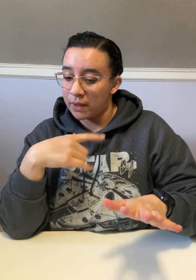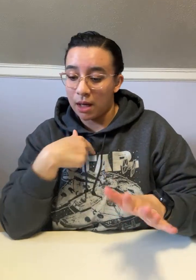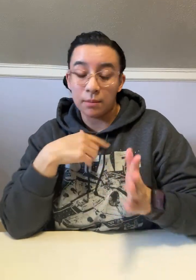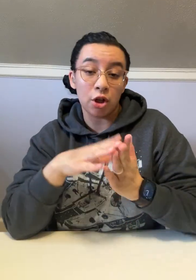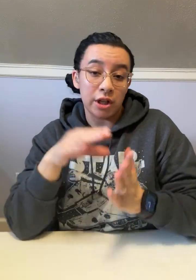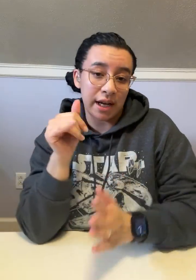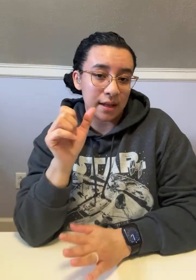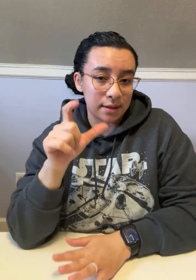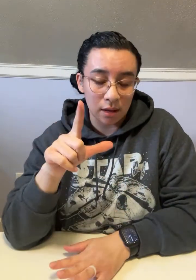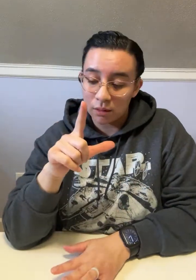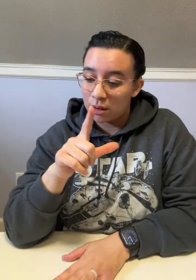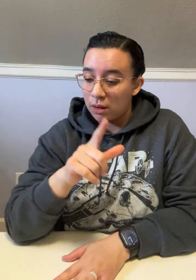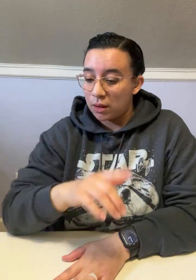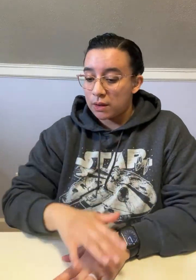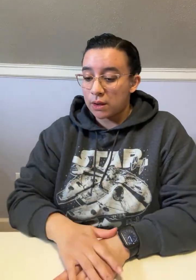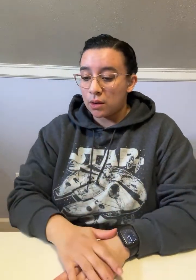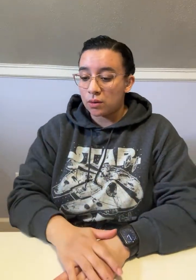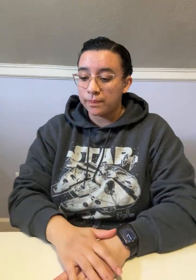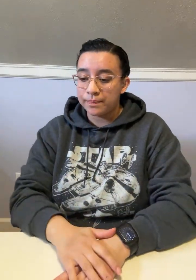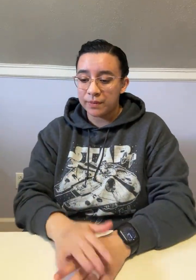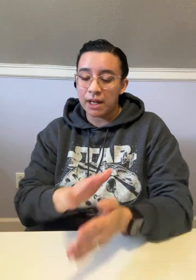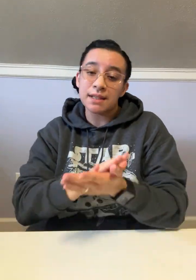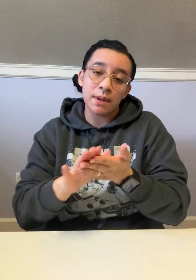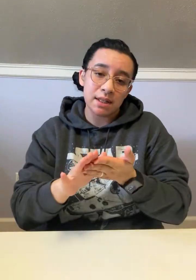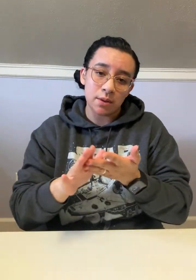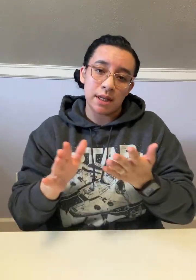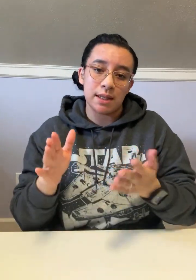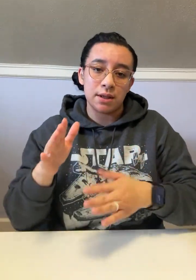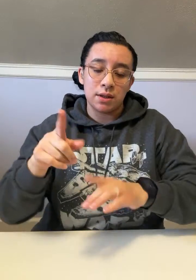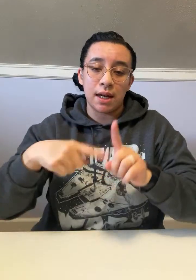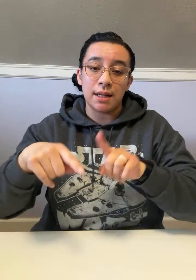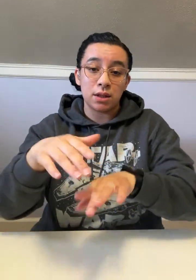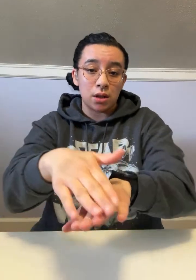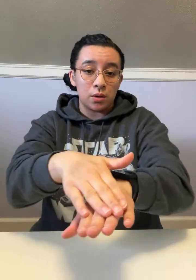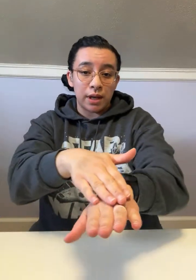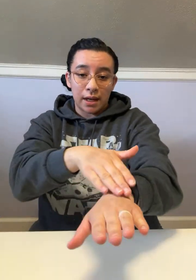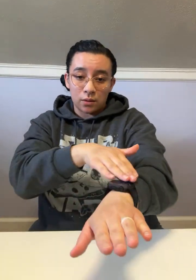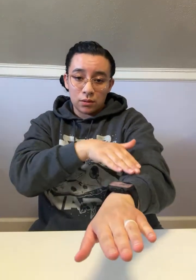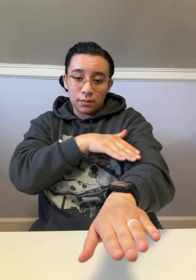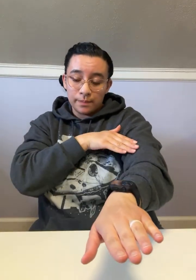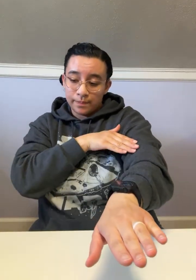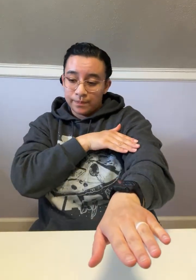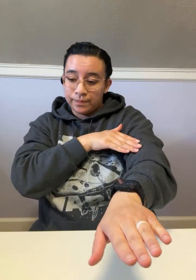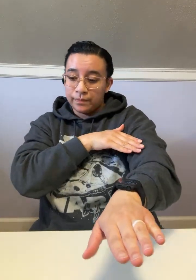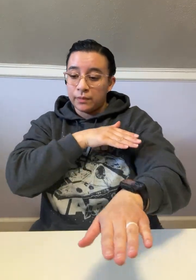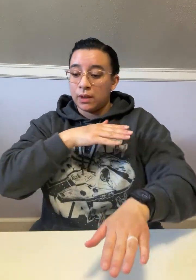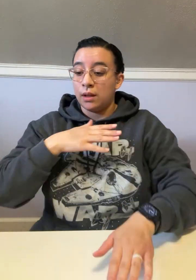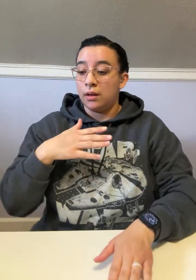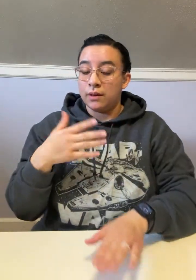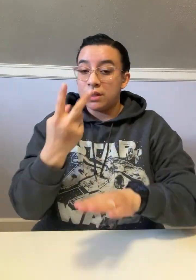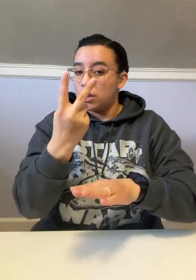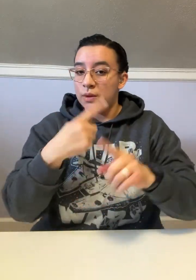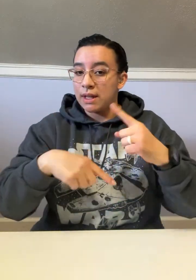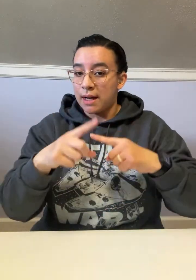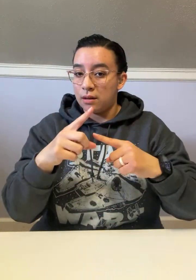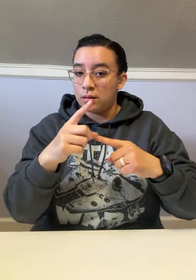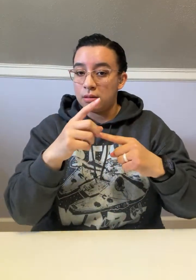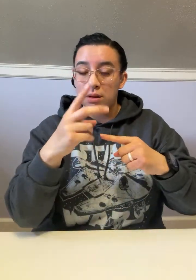I'm learning ASL. So the nice way to do it is you sign slow down. This to sign.